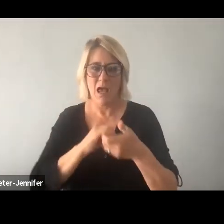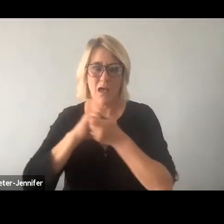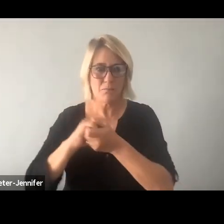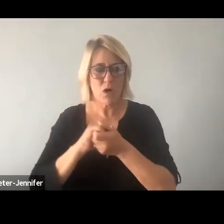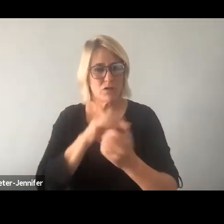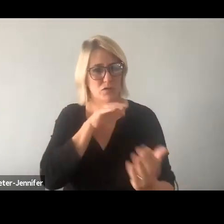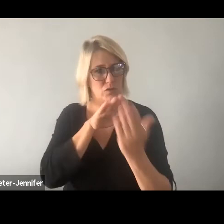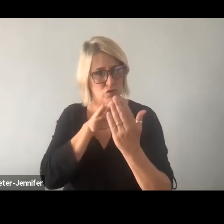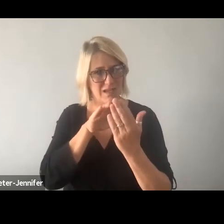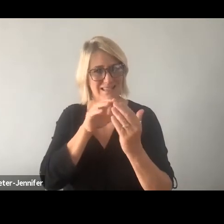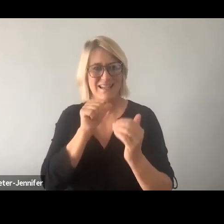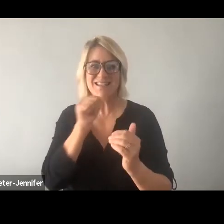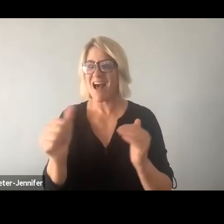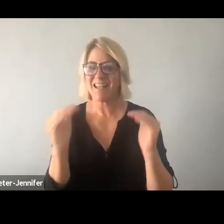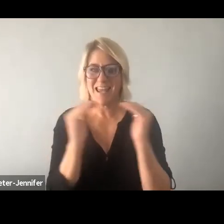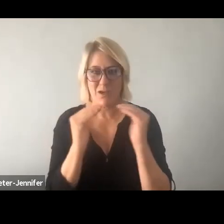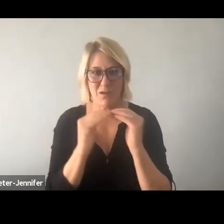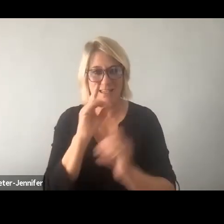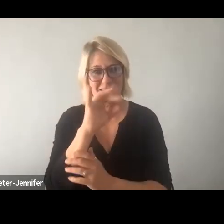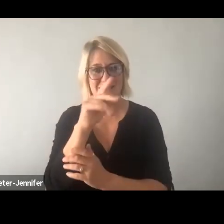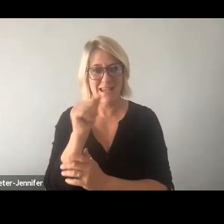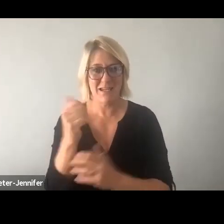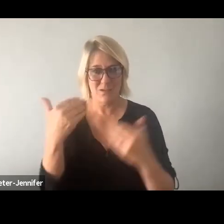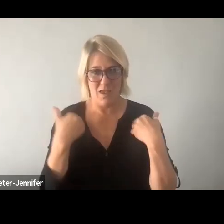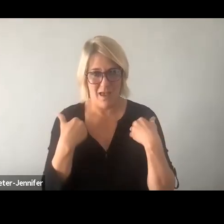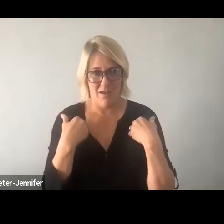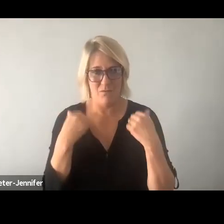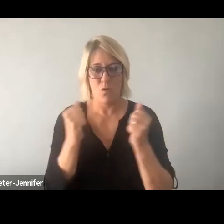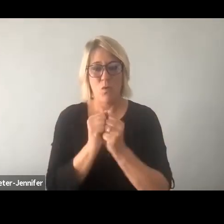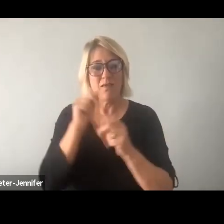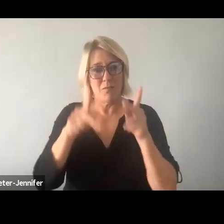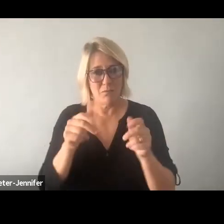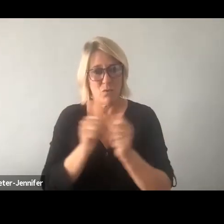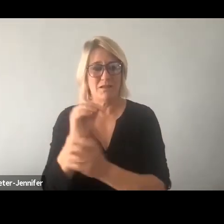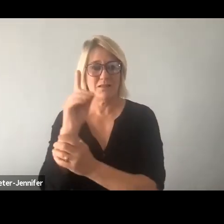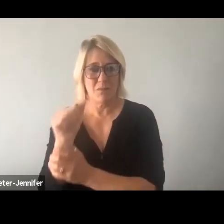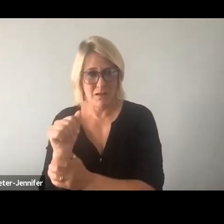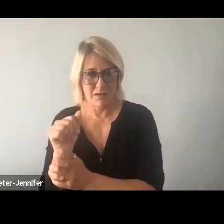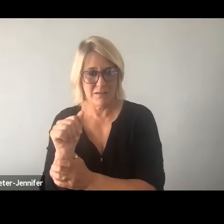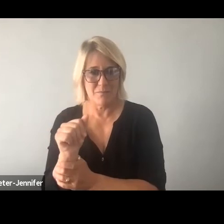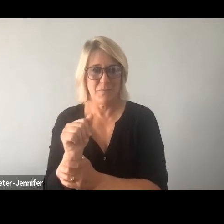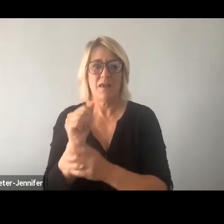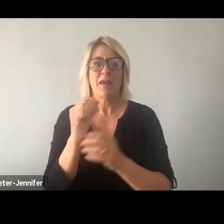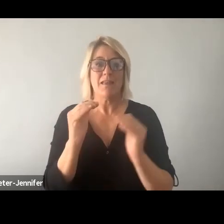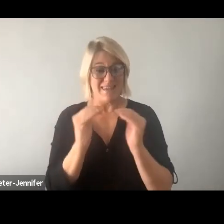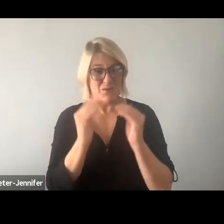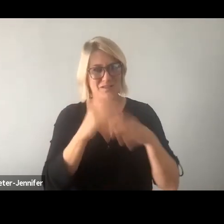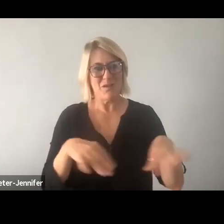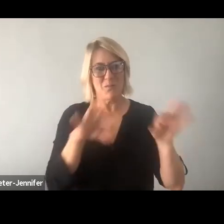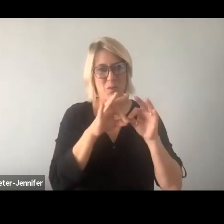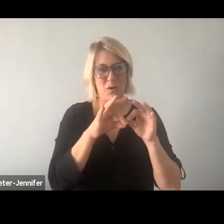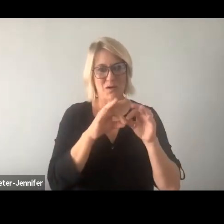address inequities in the data we have on people with disabilities. Equally as important as the work that we're doing